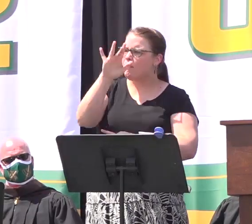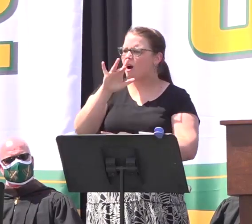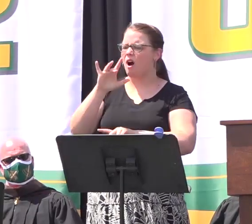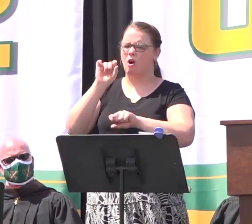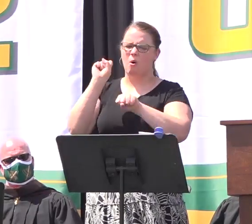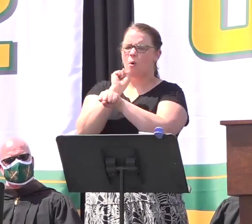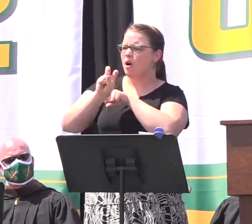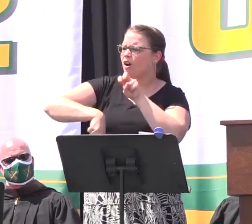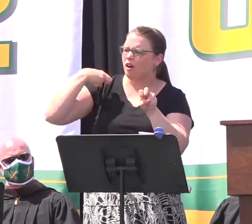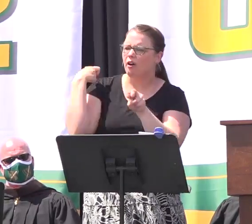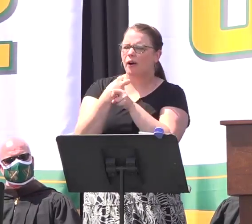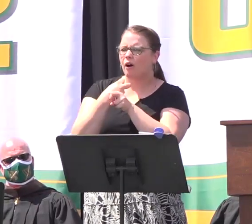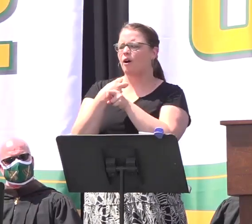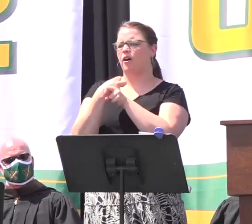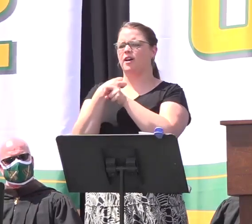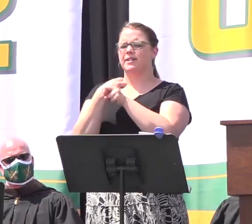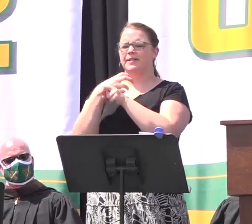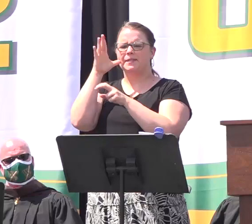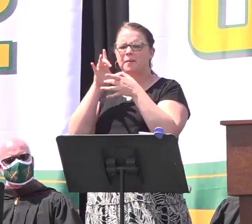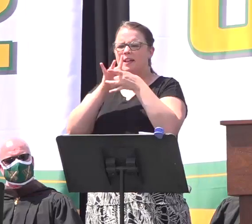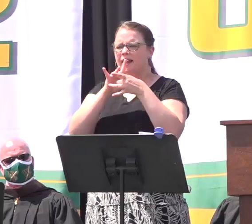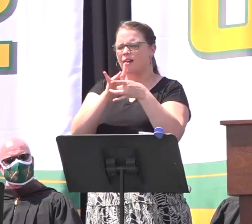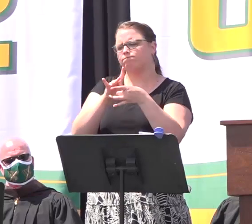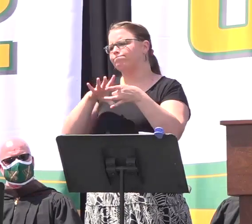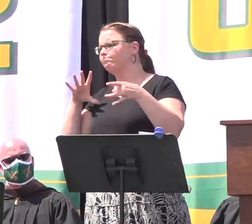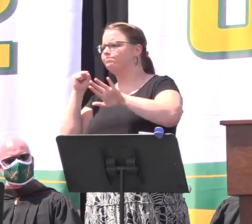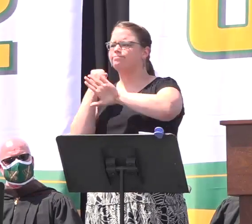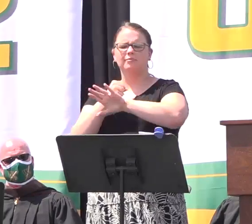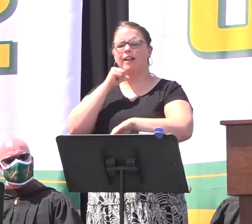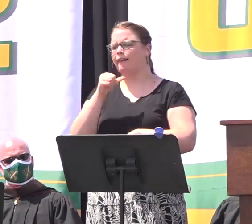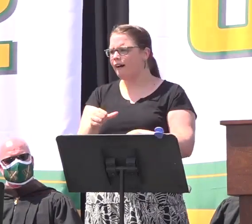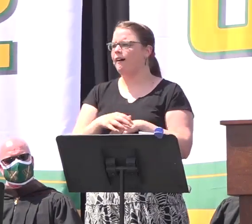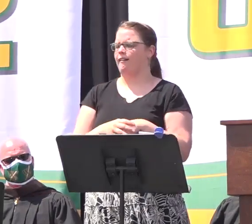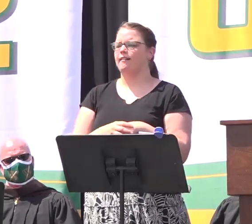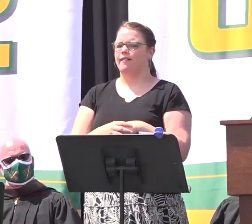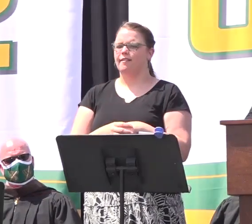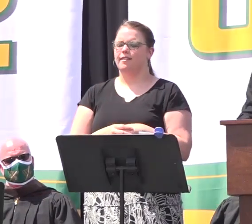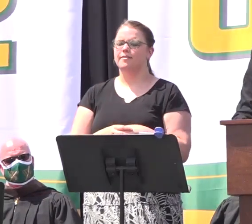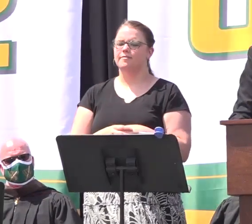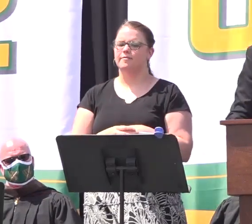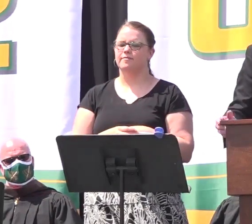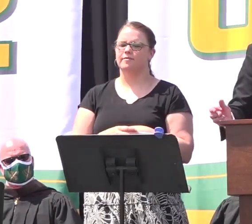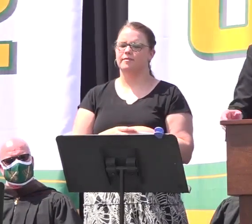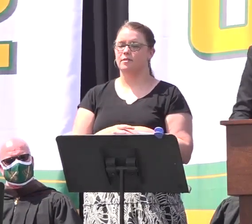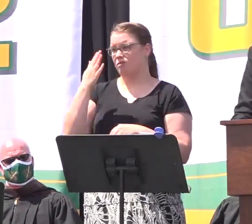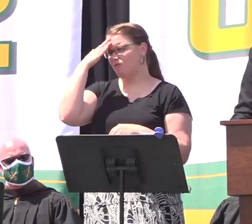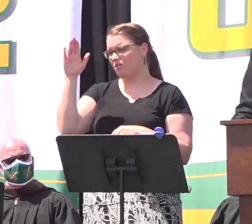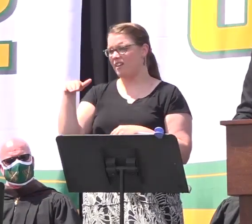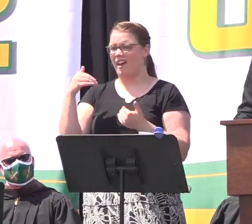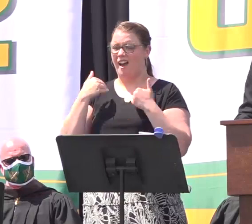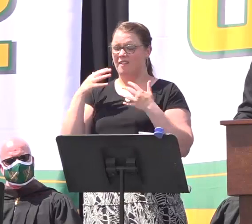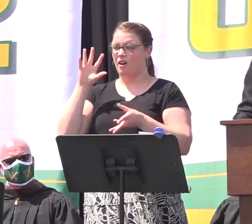they'll do what they say they're gonna do. We have a great military tradition in our state that goes back to the beginning. We have 8